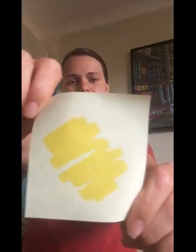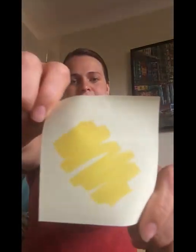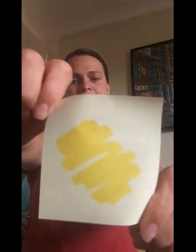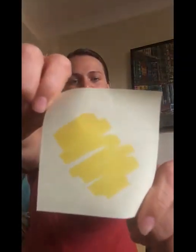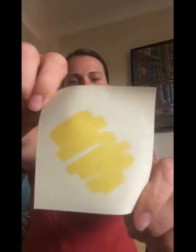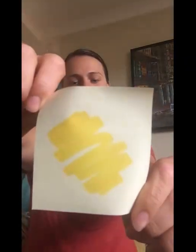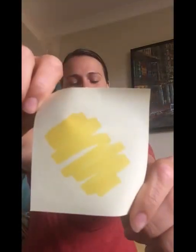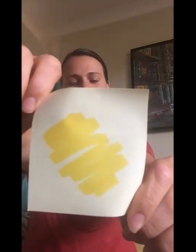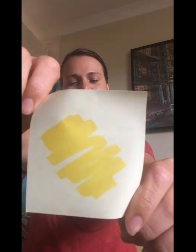Yellow.